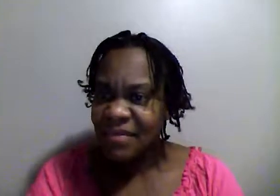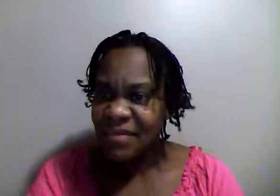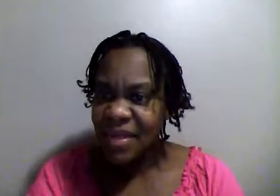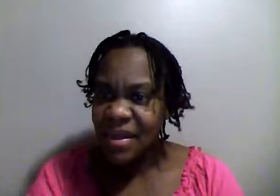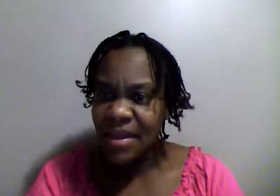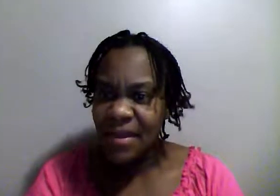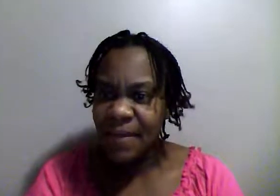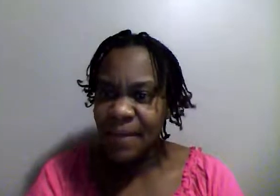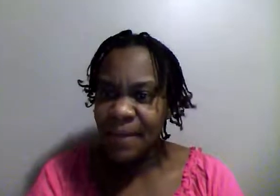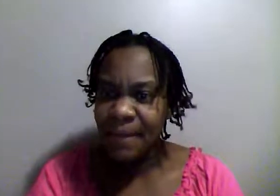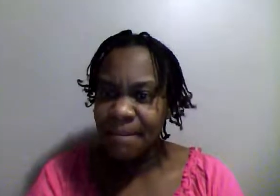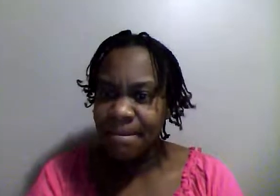See,